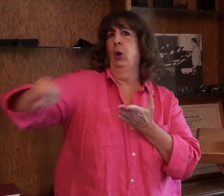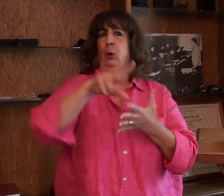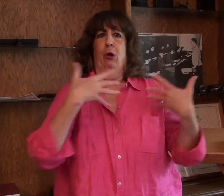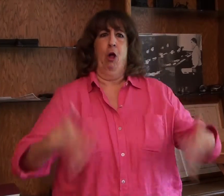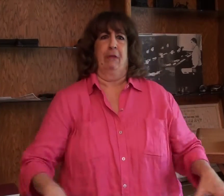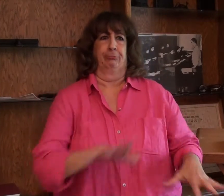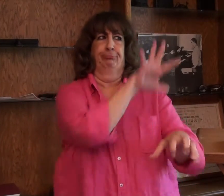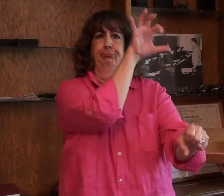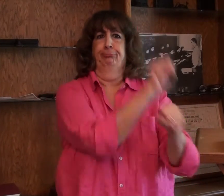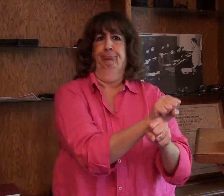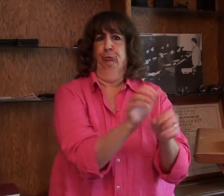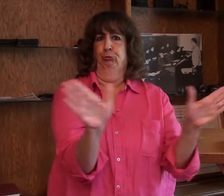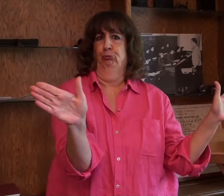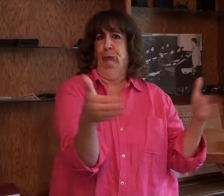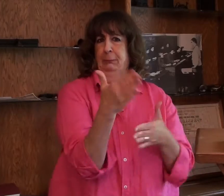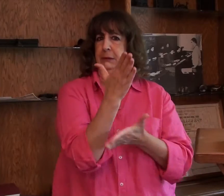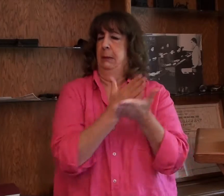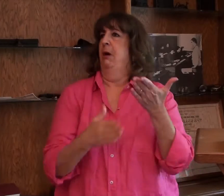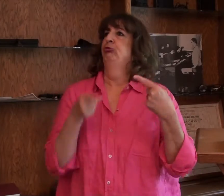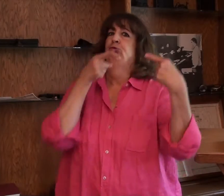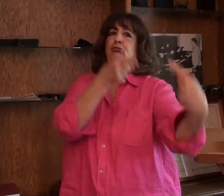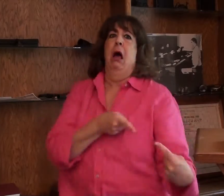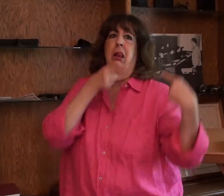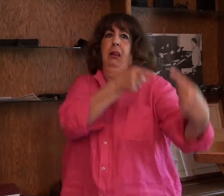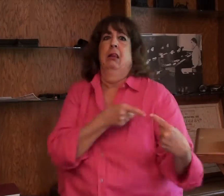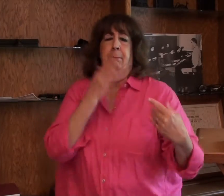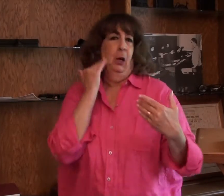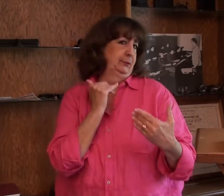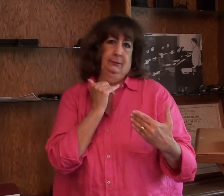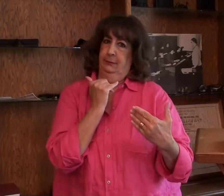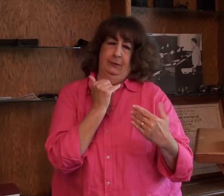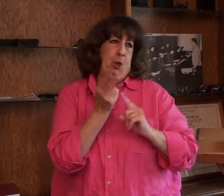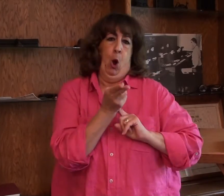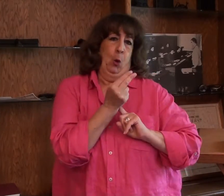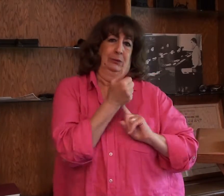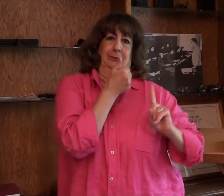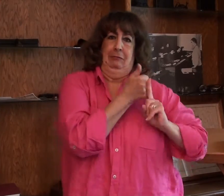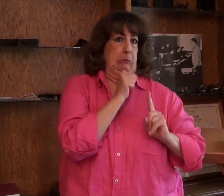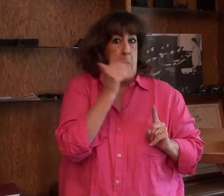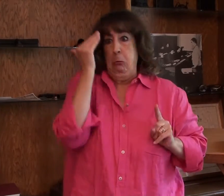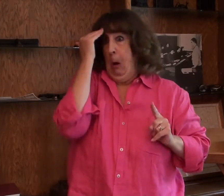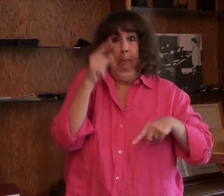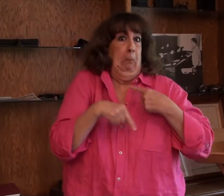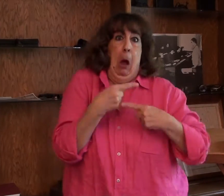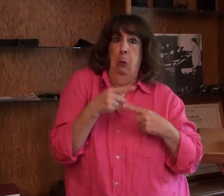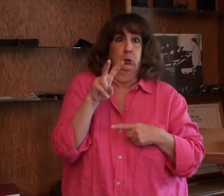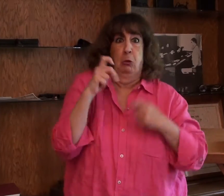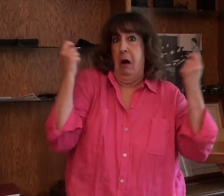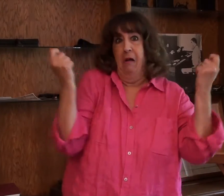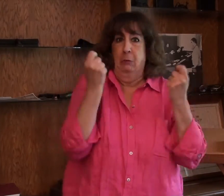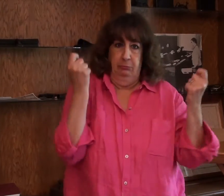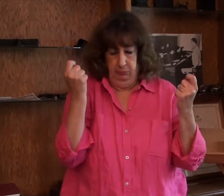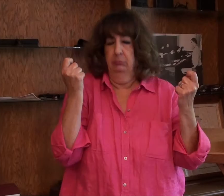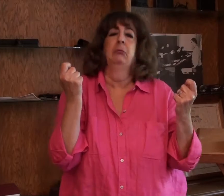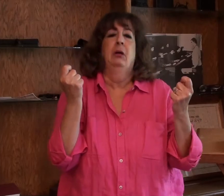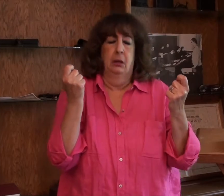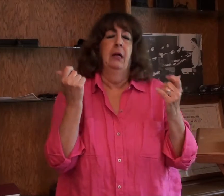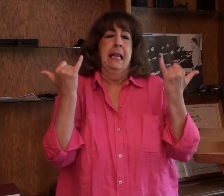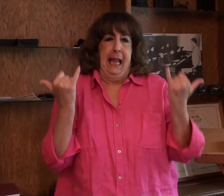hotel. Many of you have already reserved your rooms, and others of you have had such a struggle with the hotel because